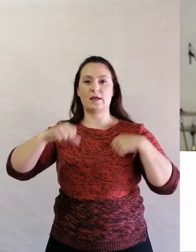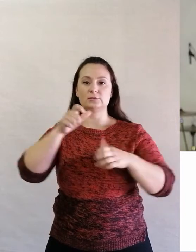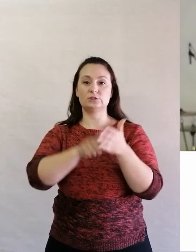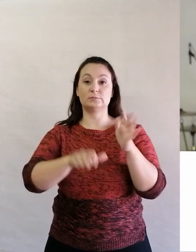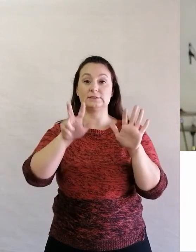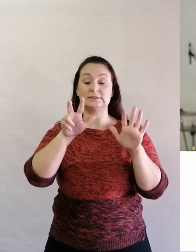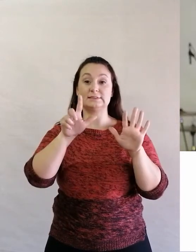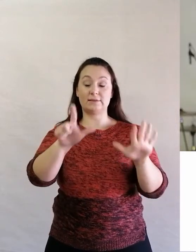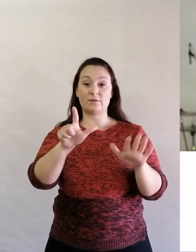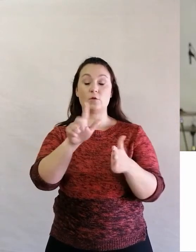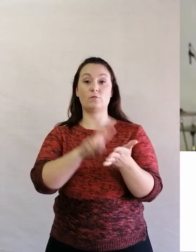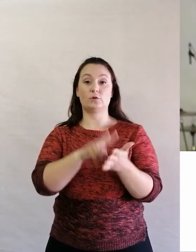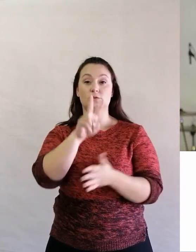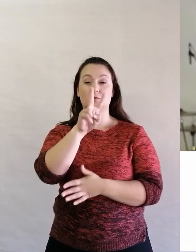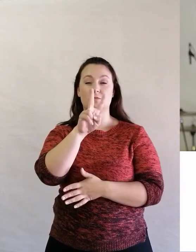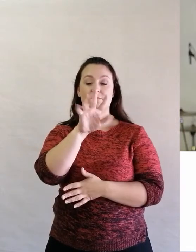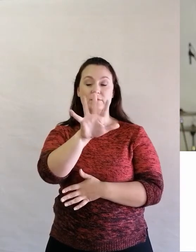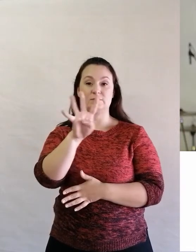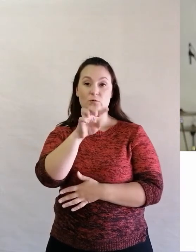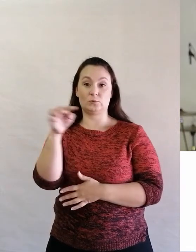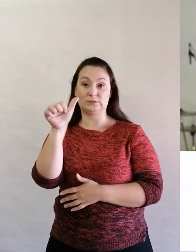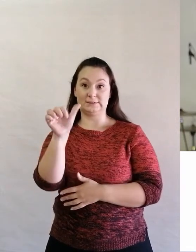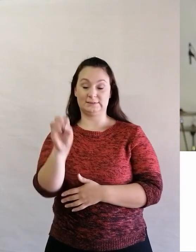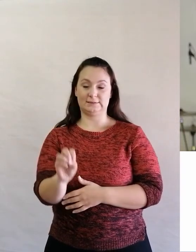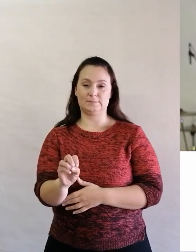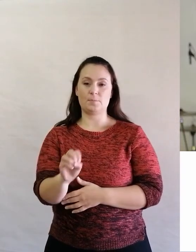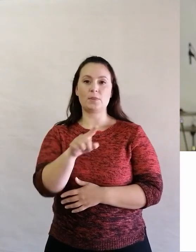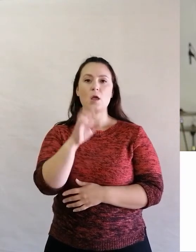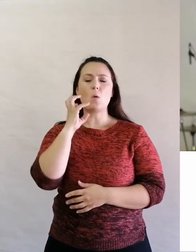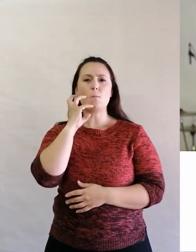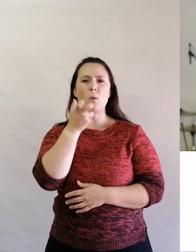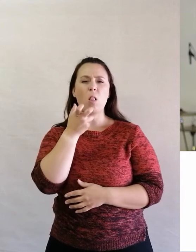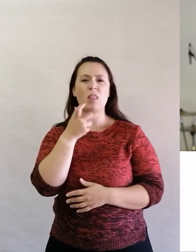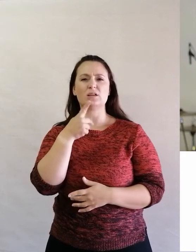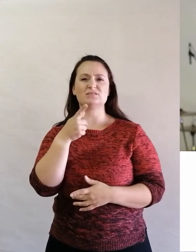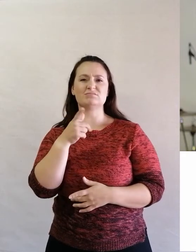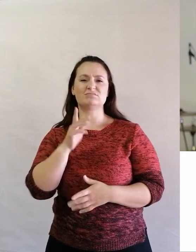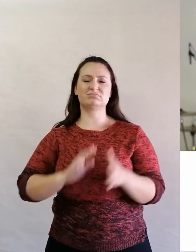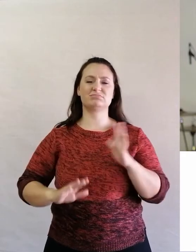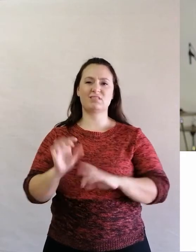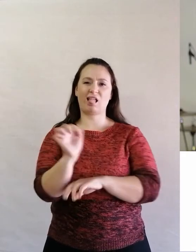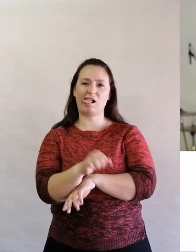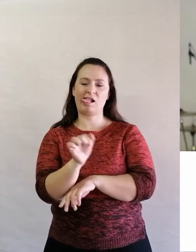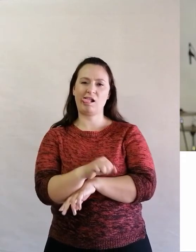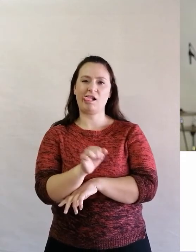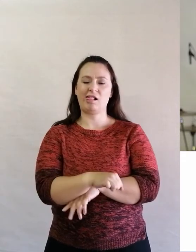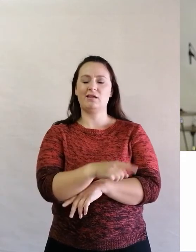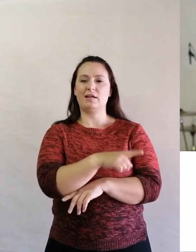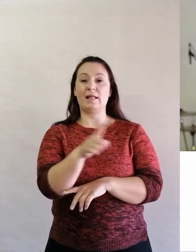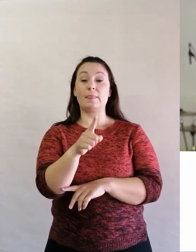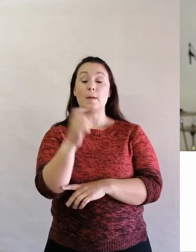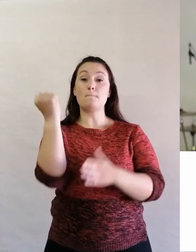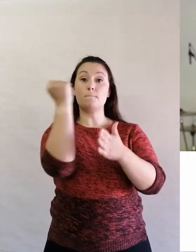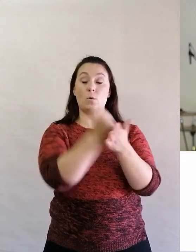verses 54 to 60. And we see that Paul is complicit in the murder of the first martyr. Now, when